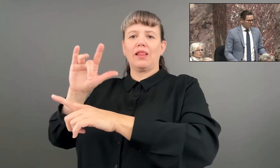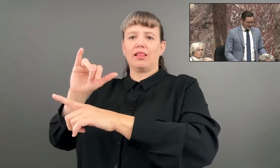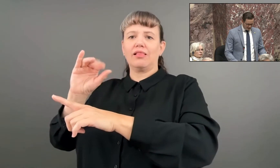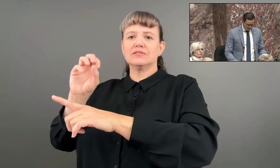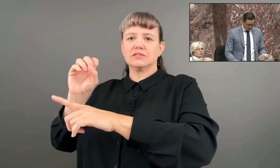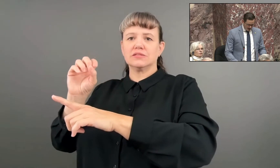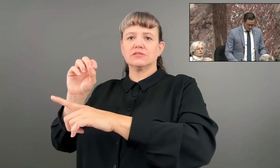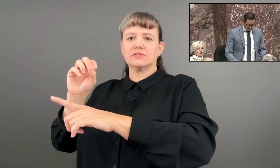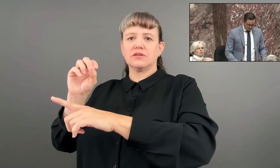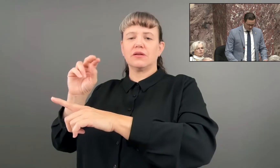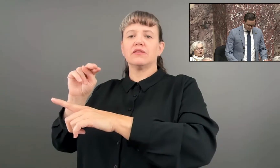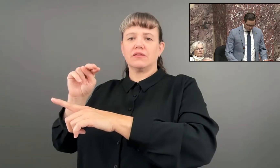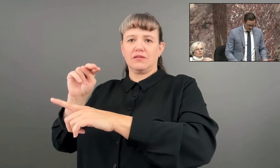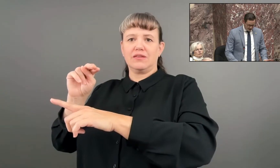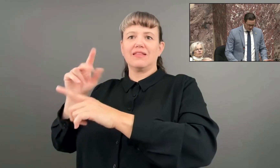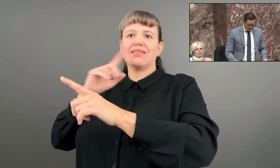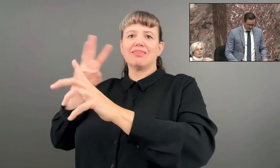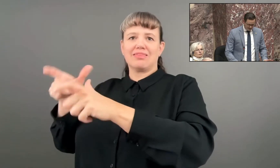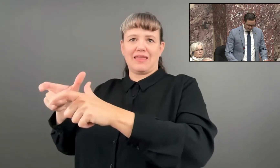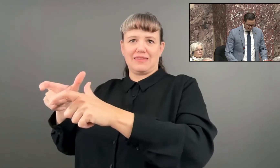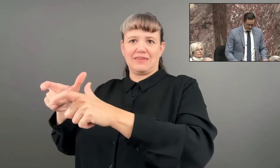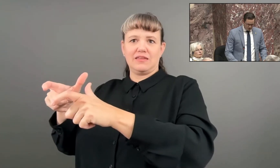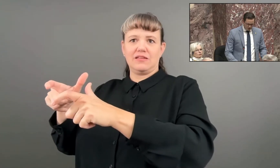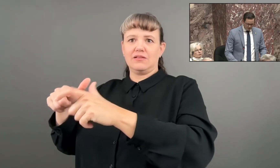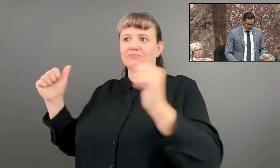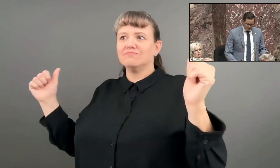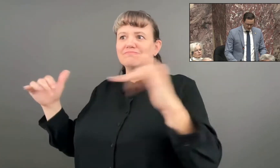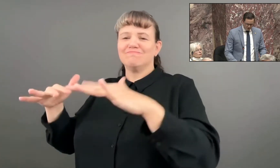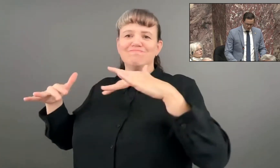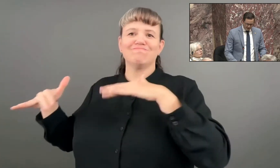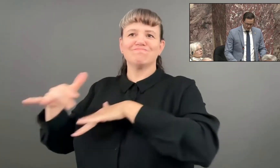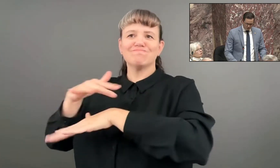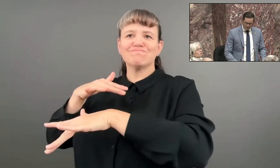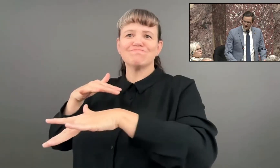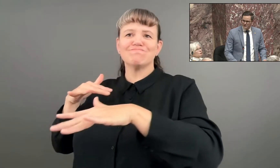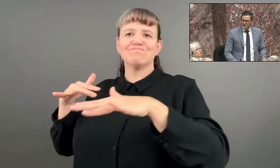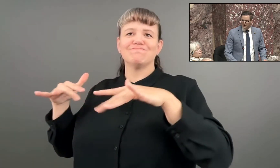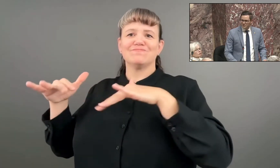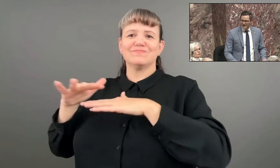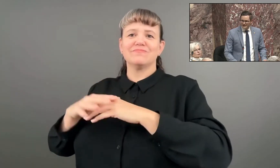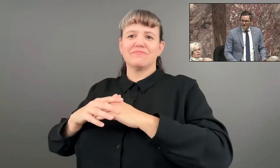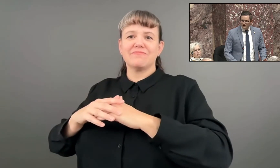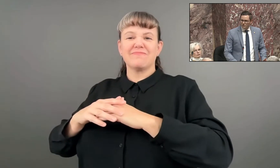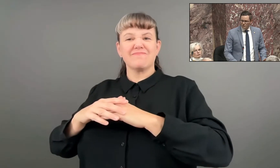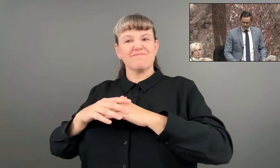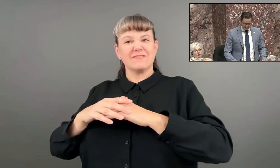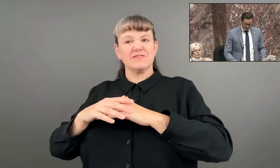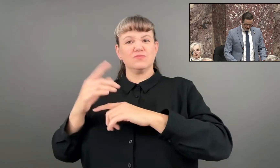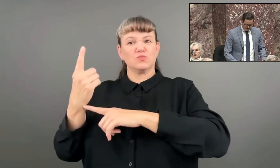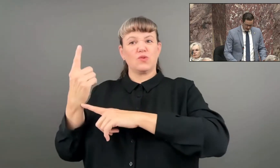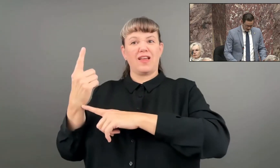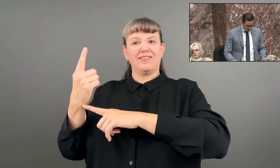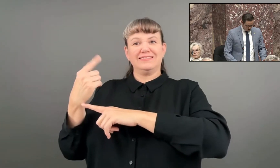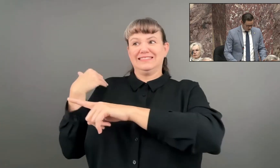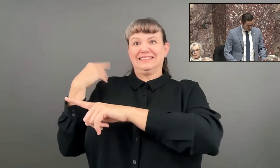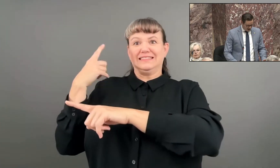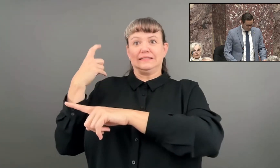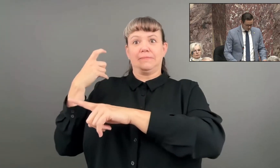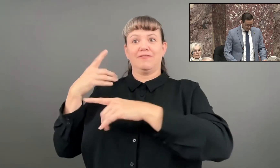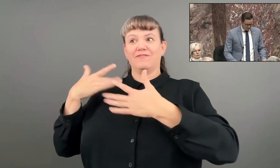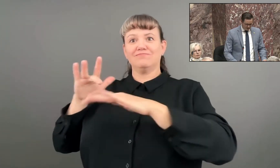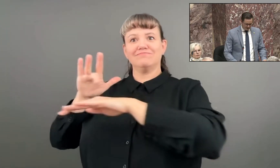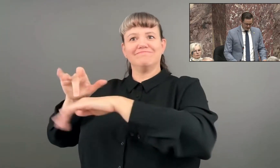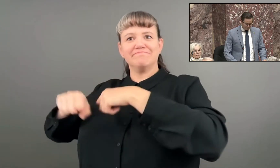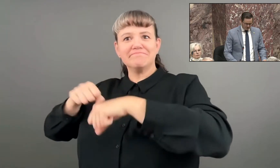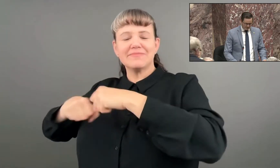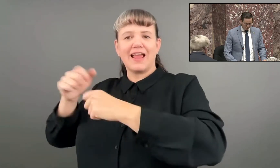the Morphy Lake Scramble for the first time, a 16-kilometer adventure race where participants bike, run, and hike, all capped